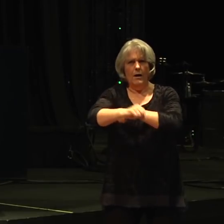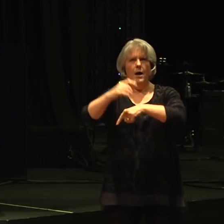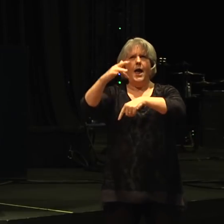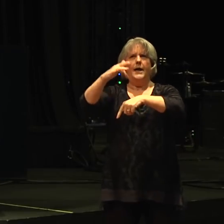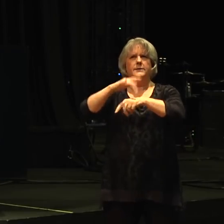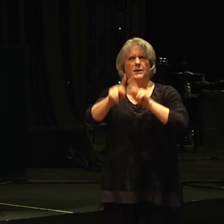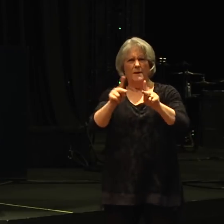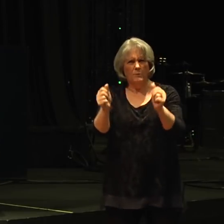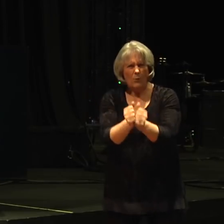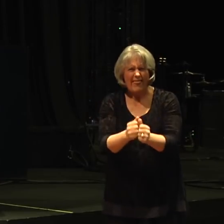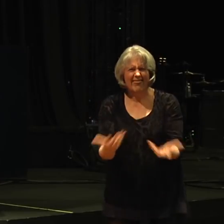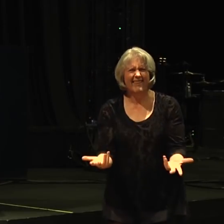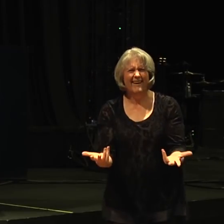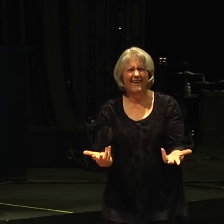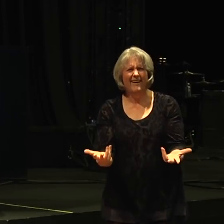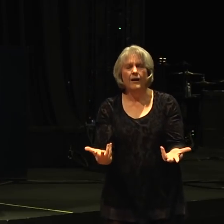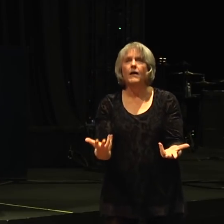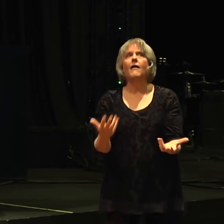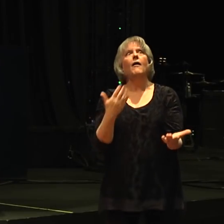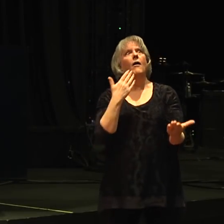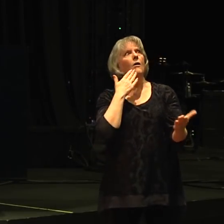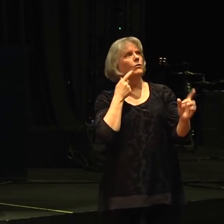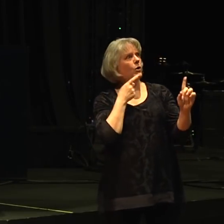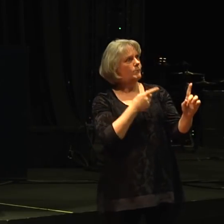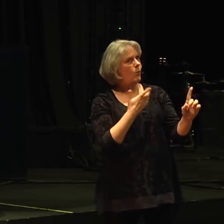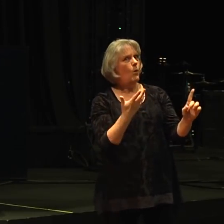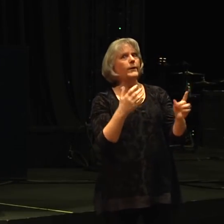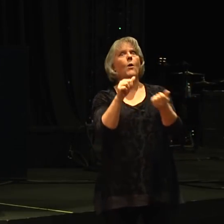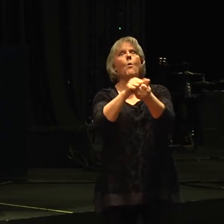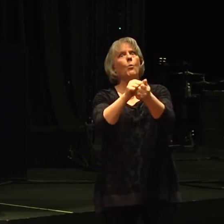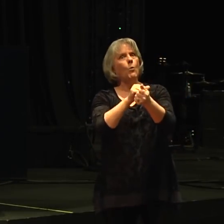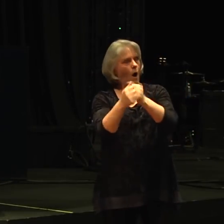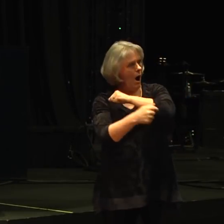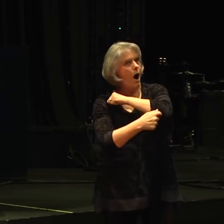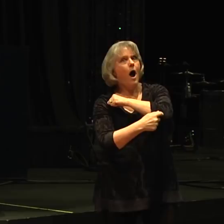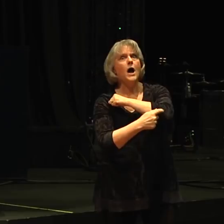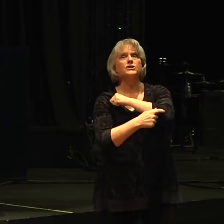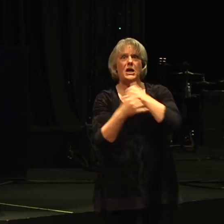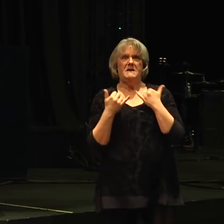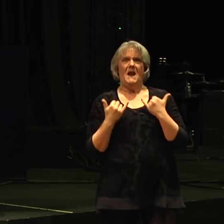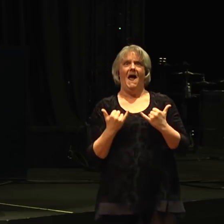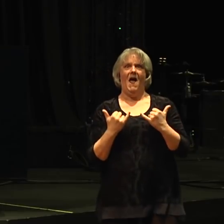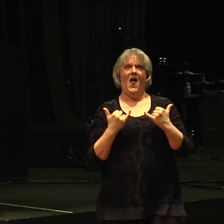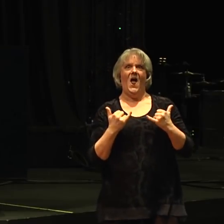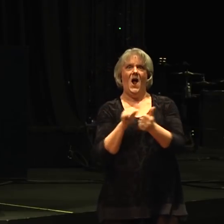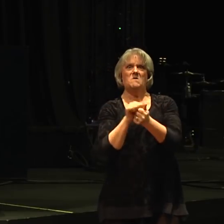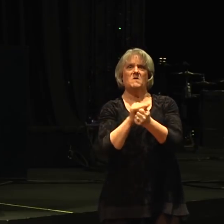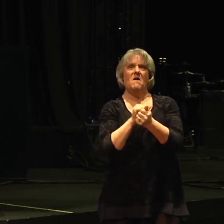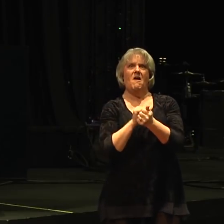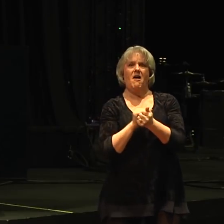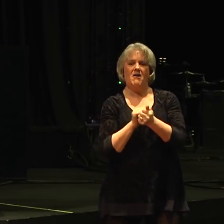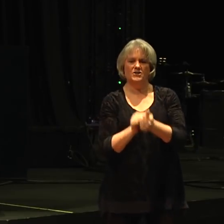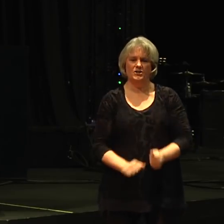them? Oh, good point. In fact, you should wash your elbows. You should wash them now.